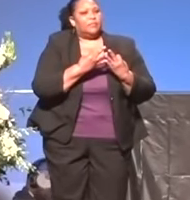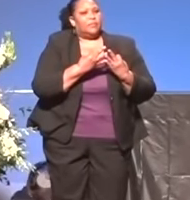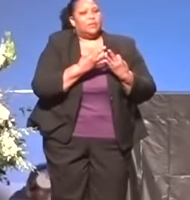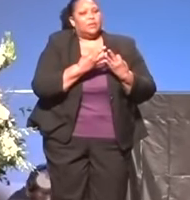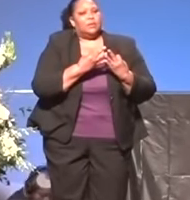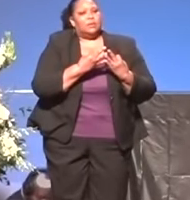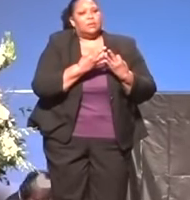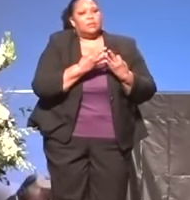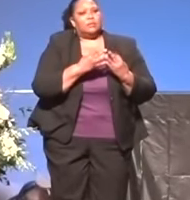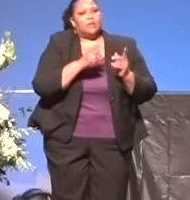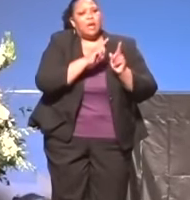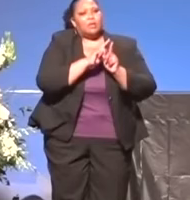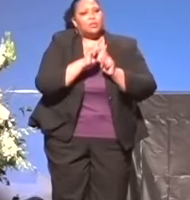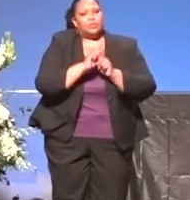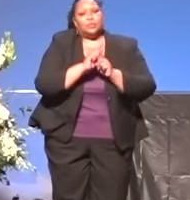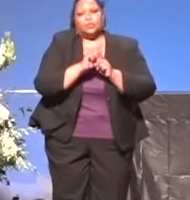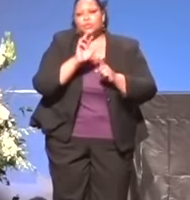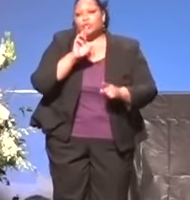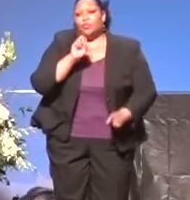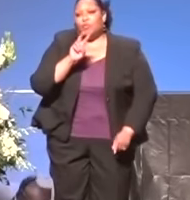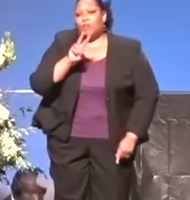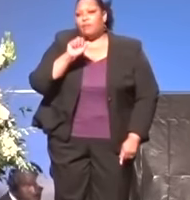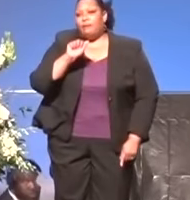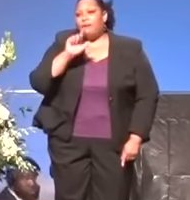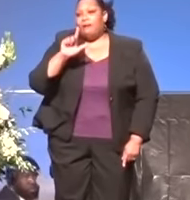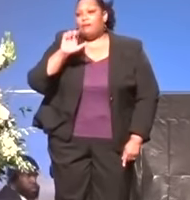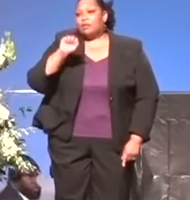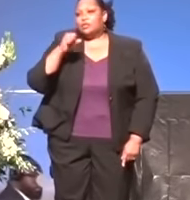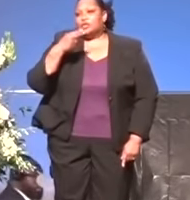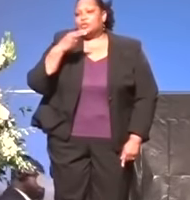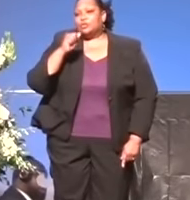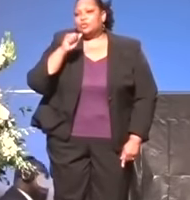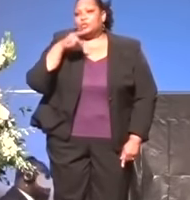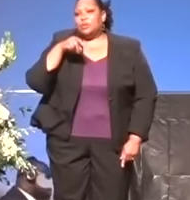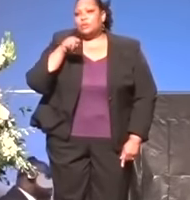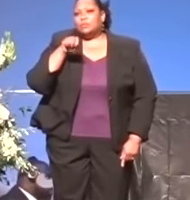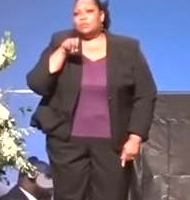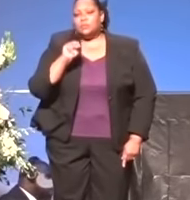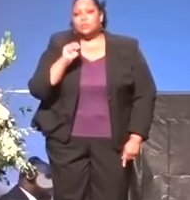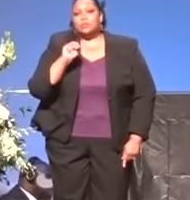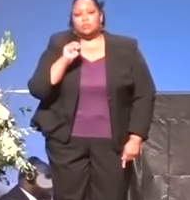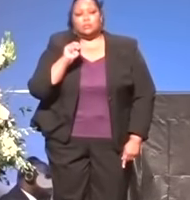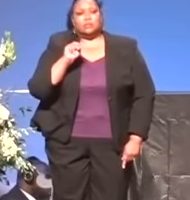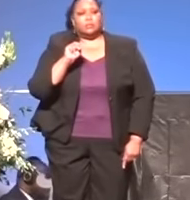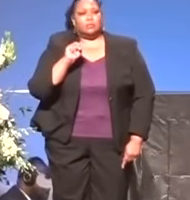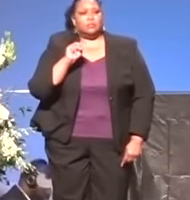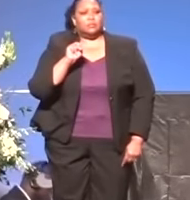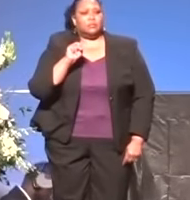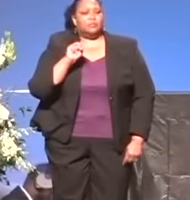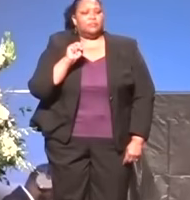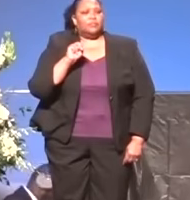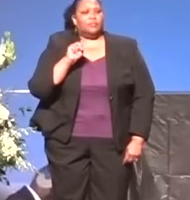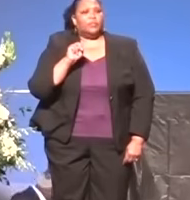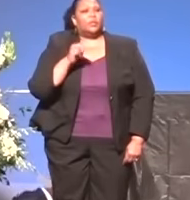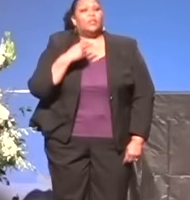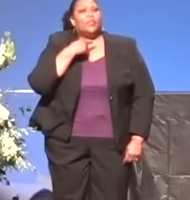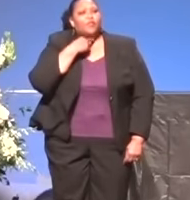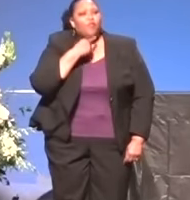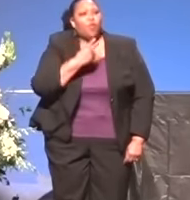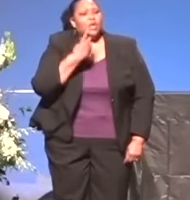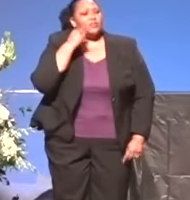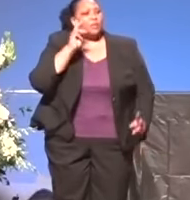To Reverend Al Sharpton, the voice for the